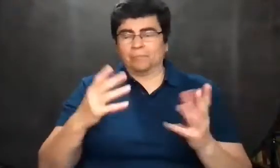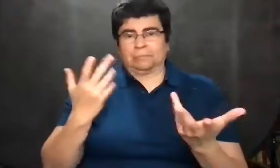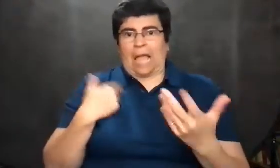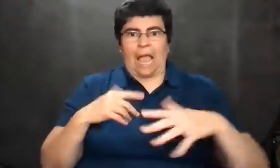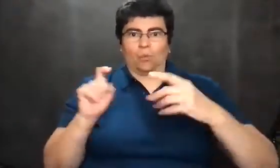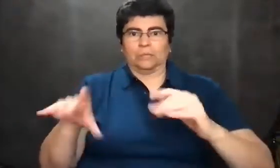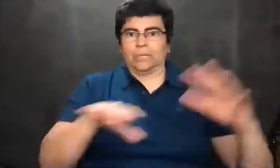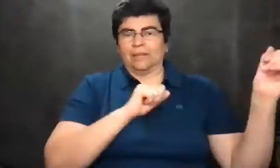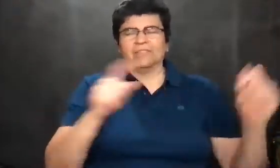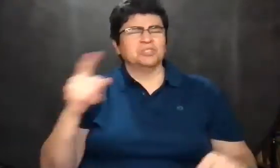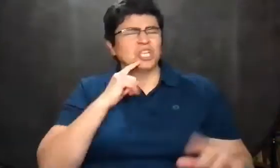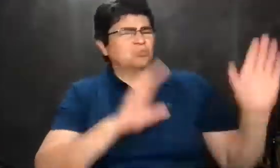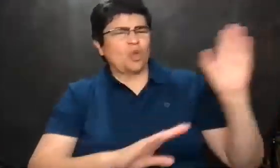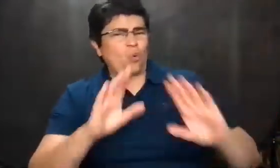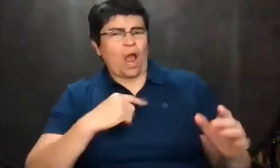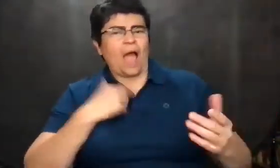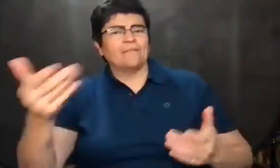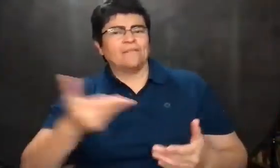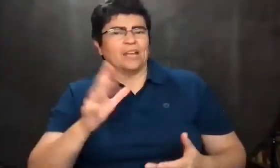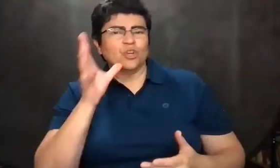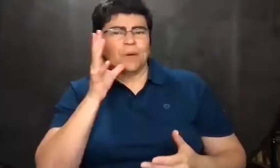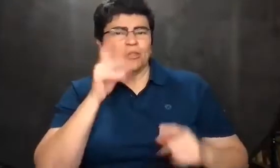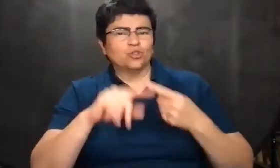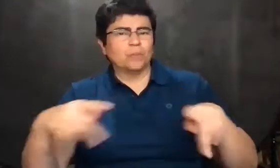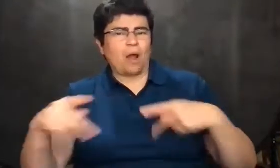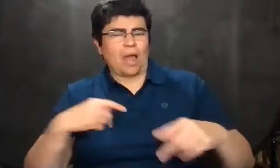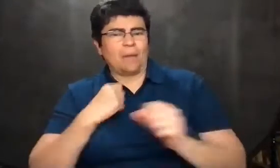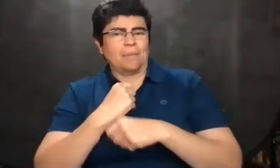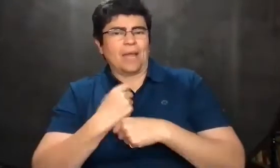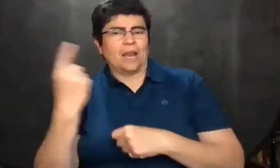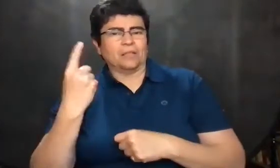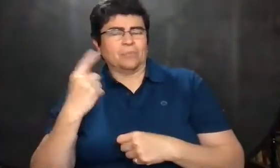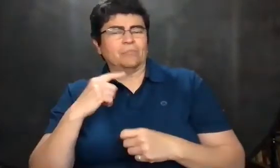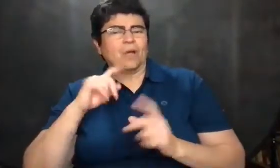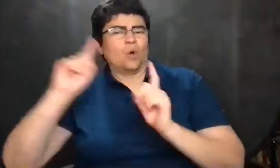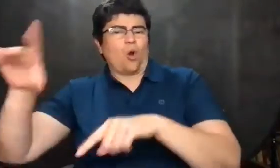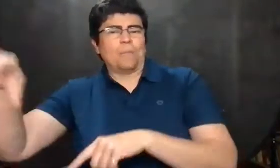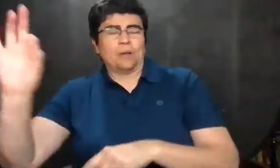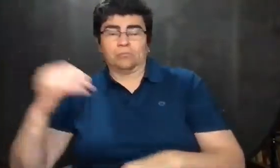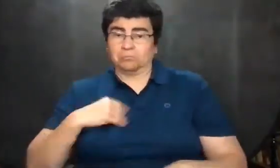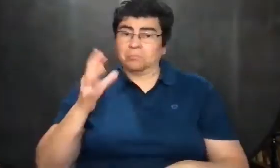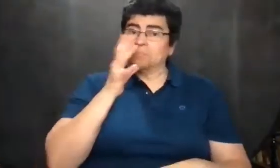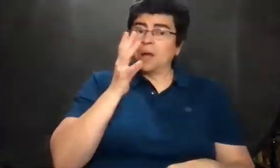she said, "Well, don't you worry about it." She said, "I invited your mother to the party and I've made arrangements for somebody to pick her up." So my mother went to this party and I went to